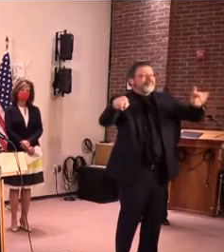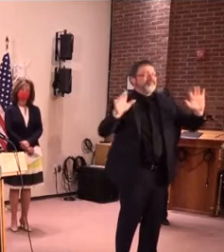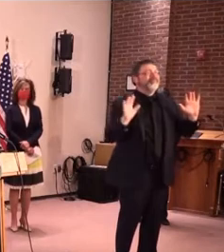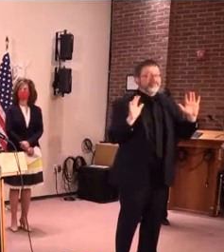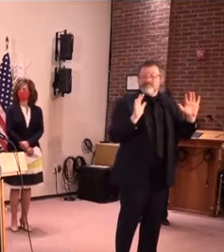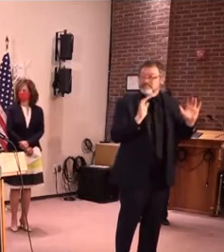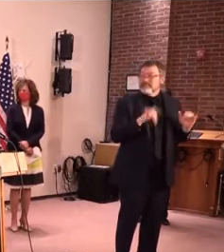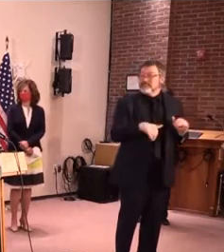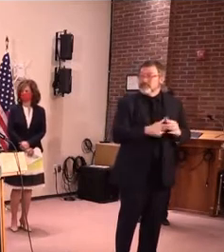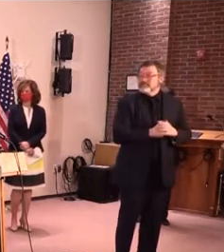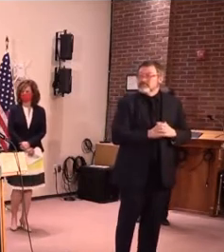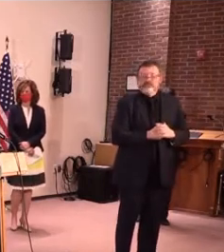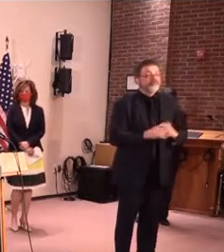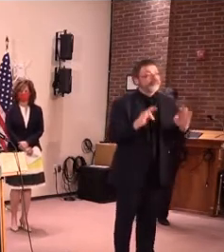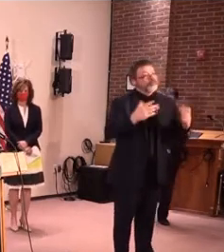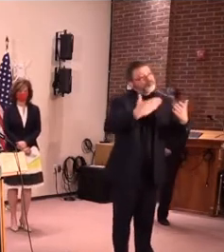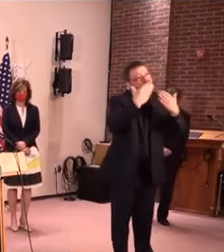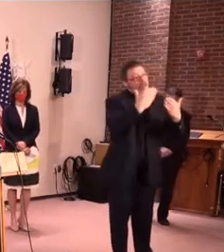subcommittee.